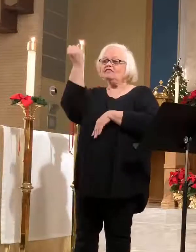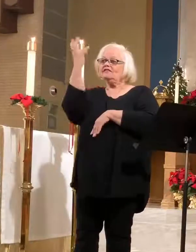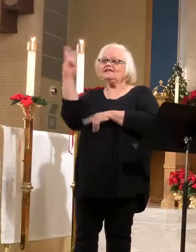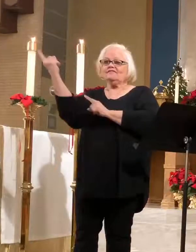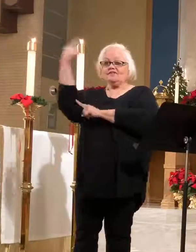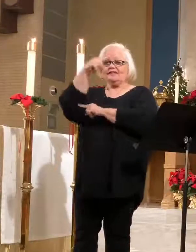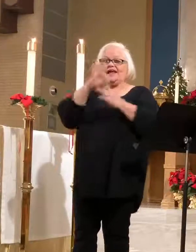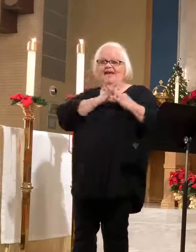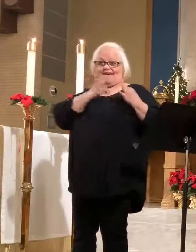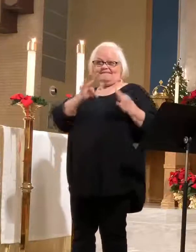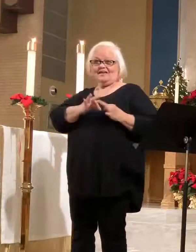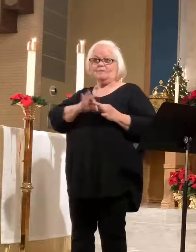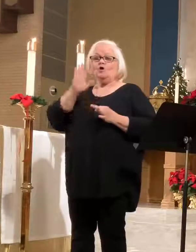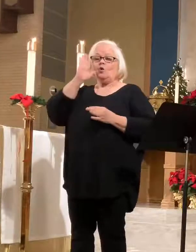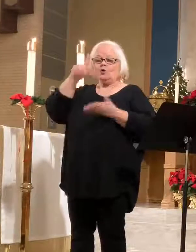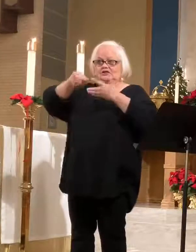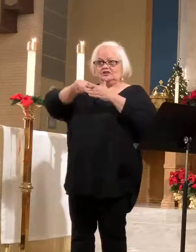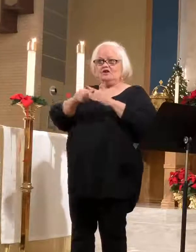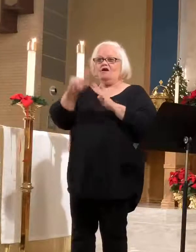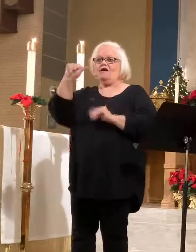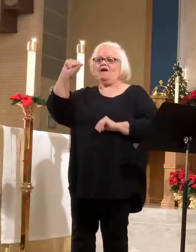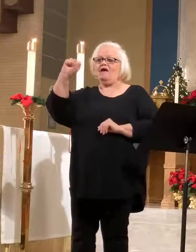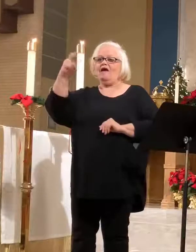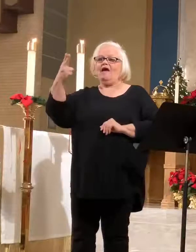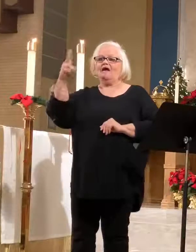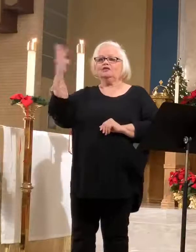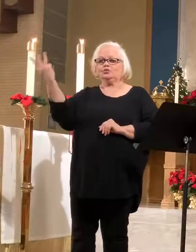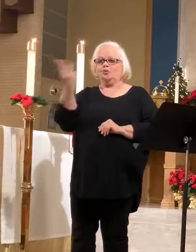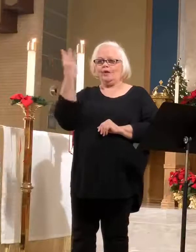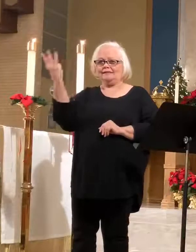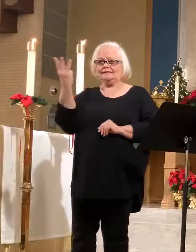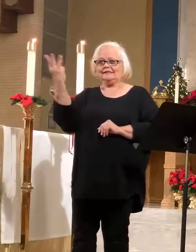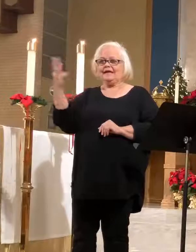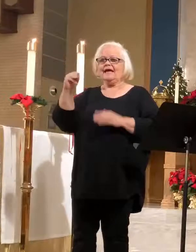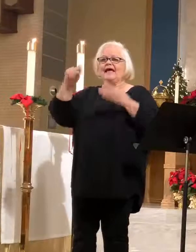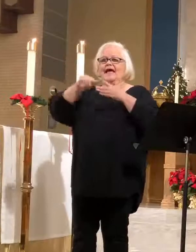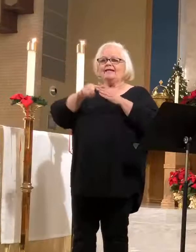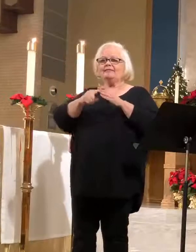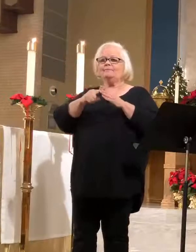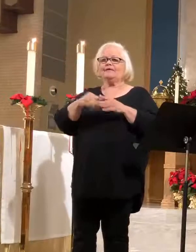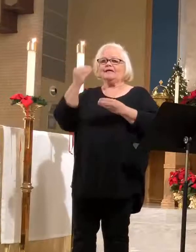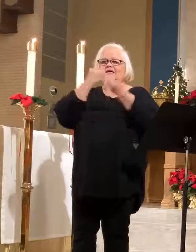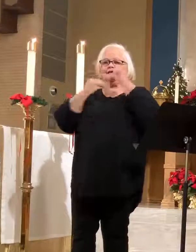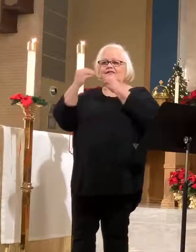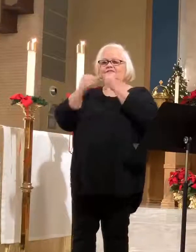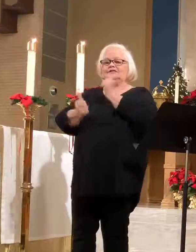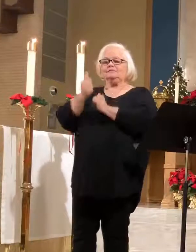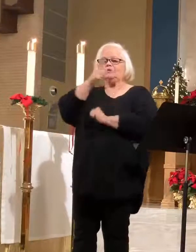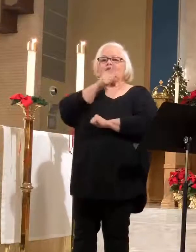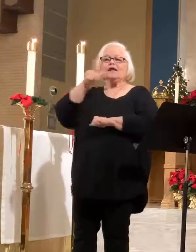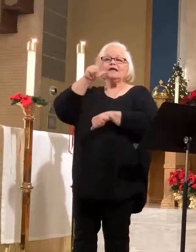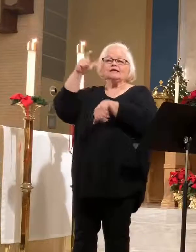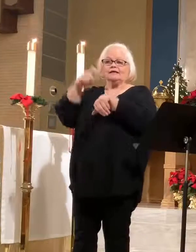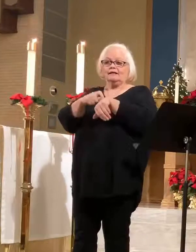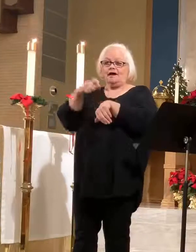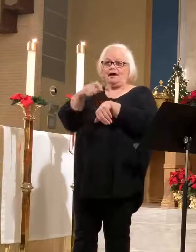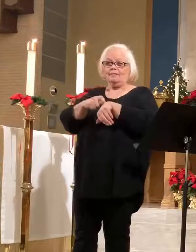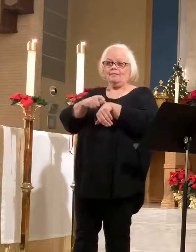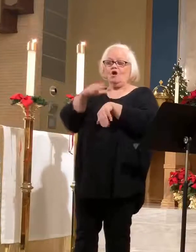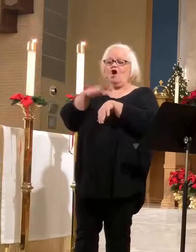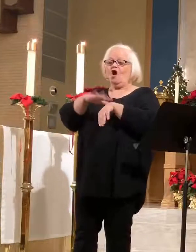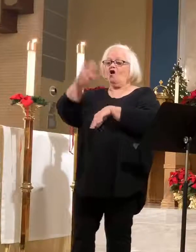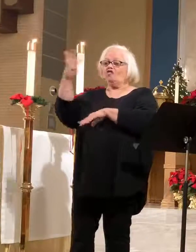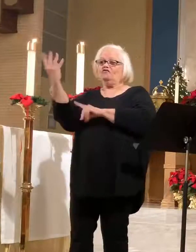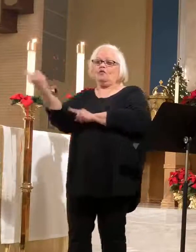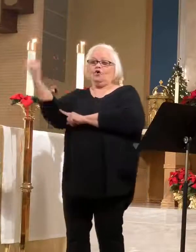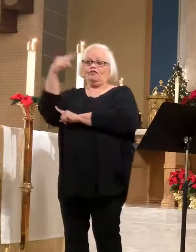of February will fall Ash Wednesday, and at the beginning of the feast of the most sacred Lenten season, on the 4th